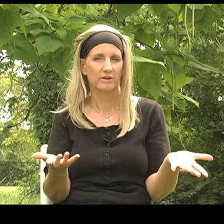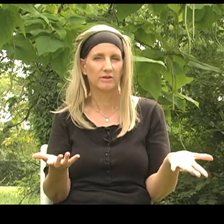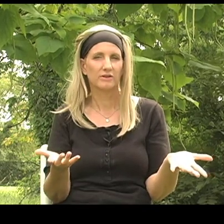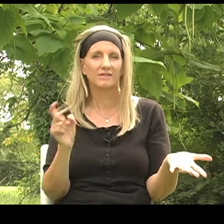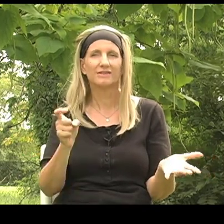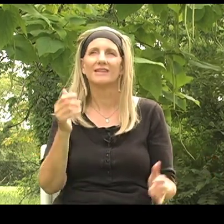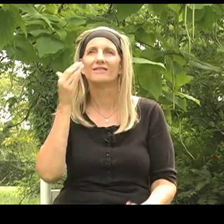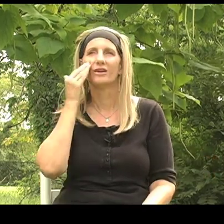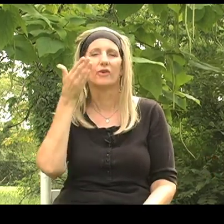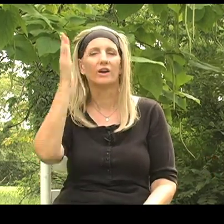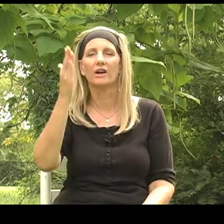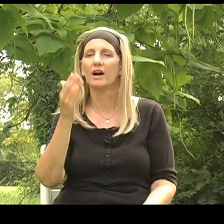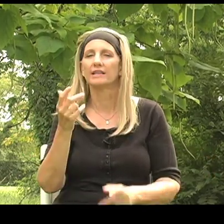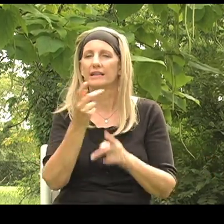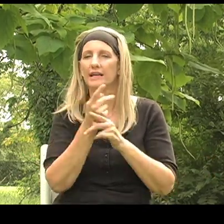You just need to know that God cares,